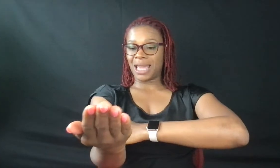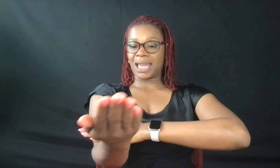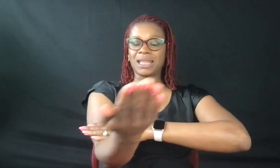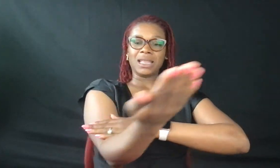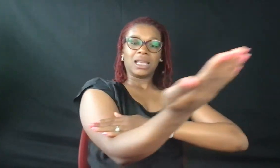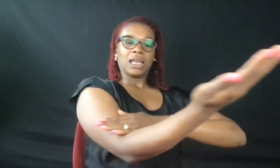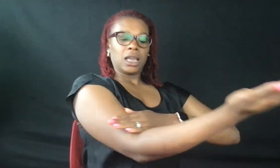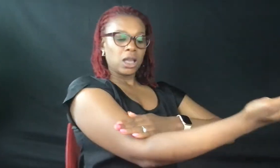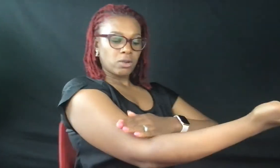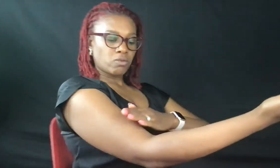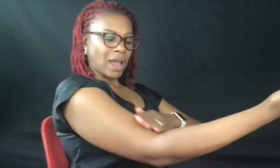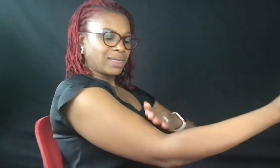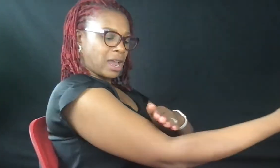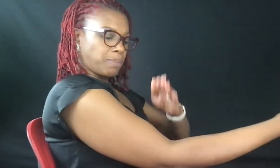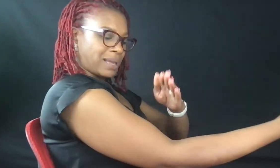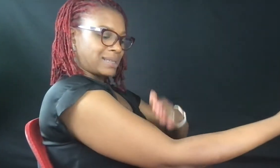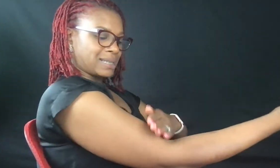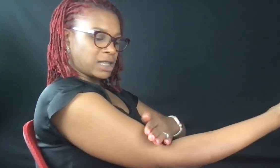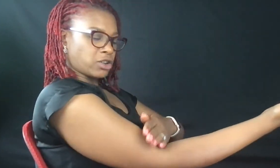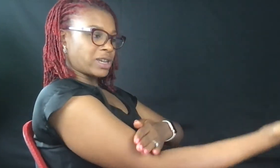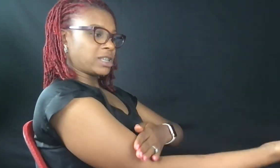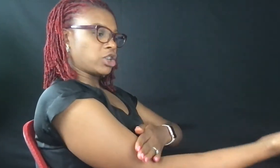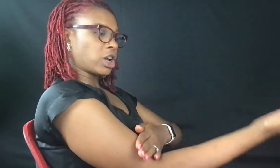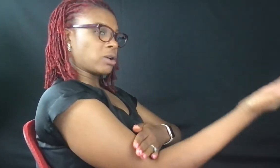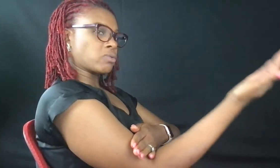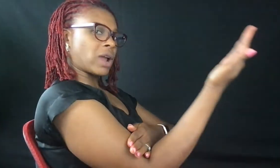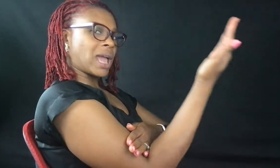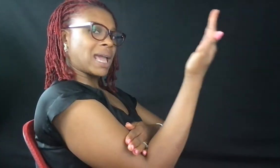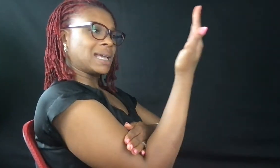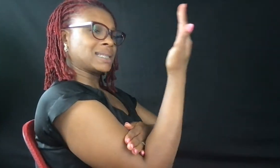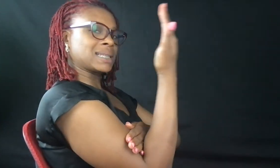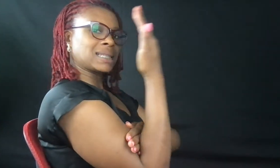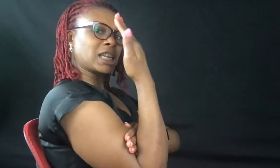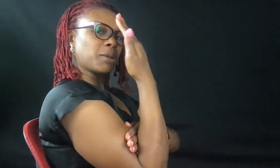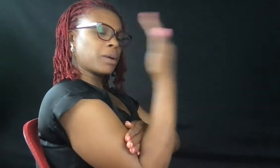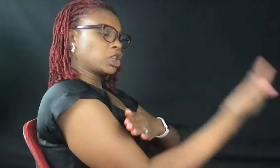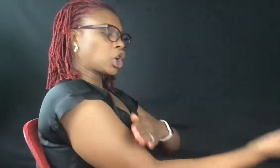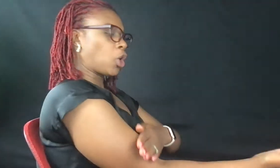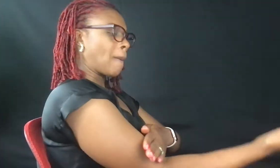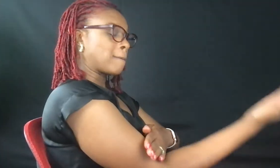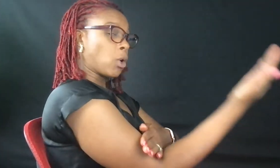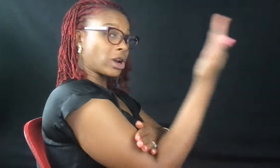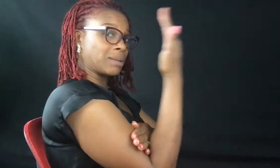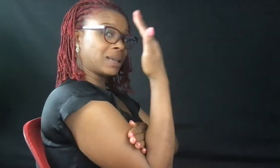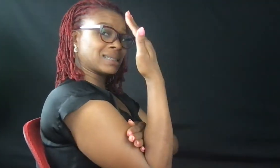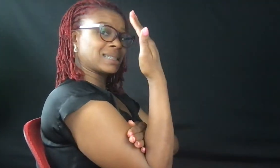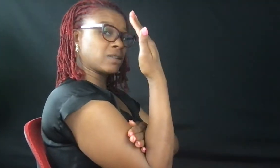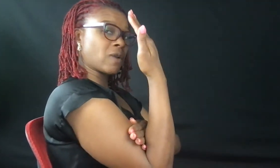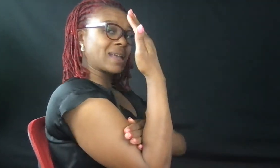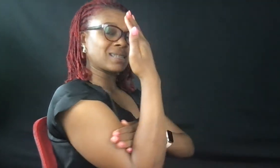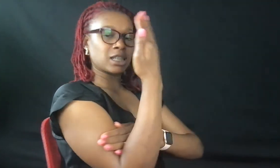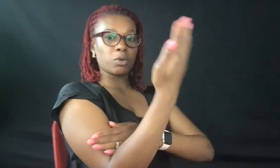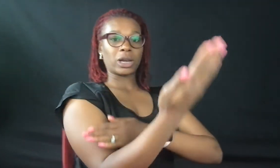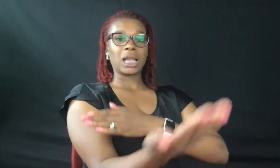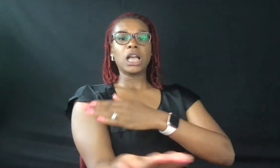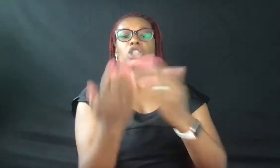hand right there, place this in the crease, and you're going to raise the sun up. So morning, because the sun rises in the morning.